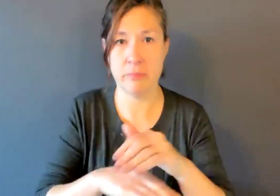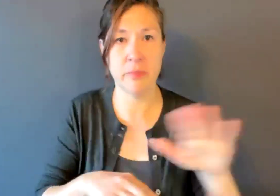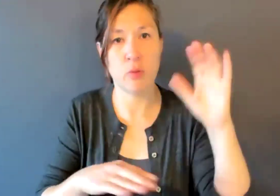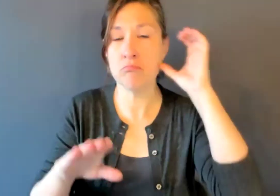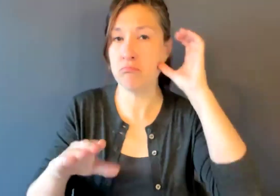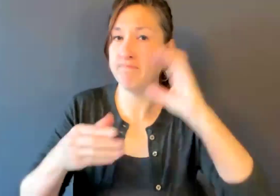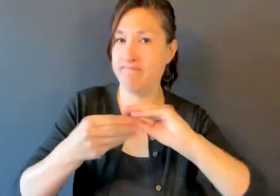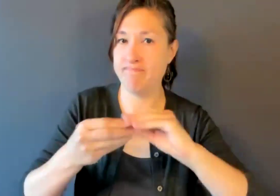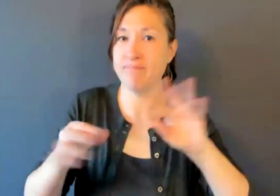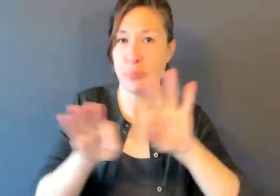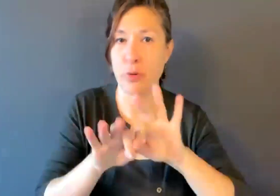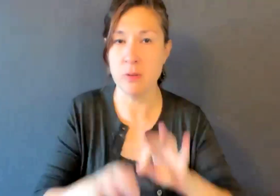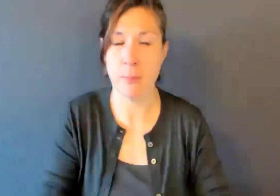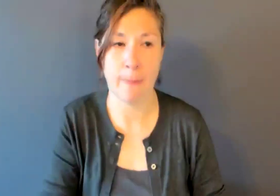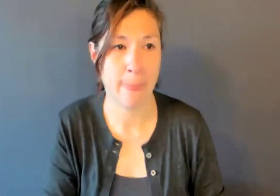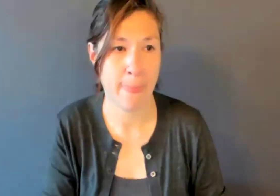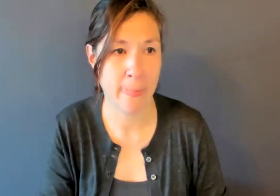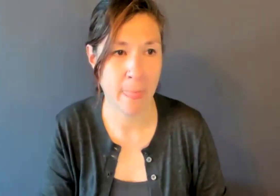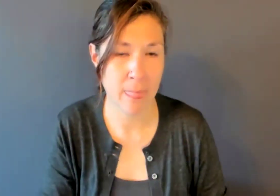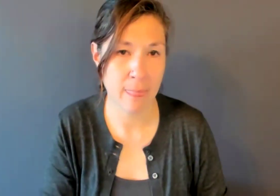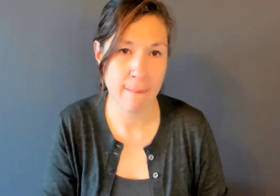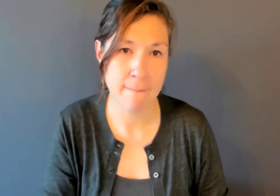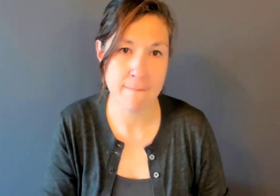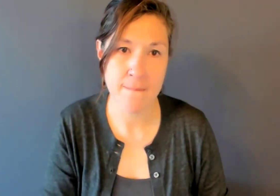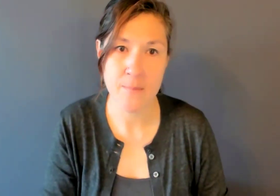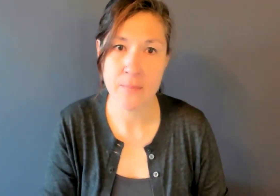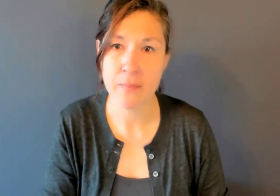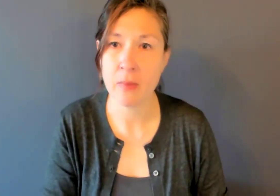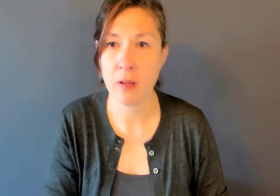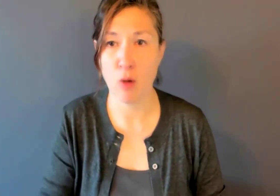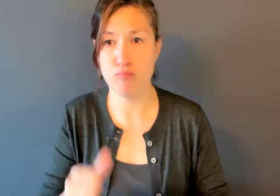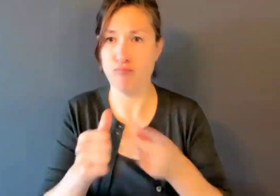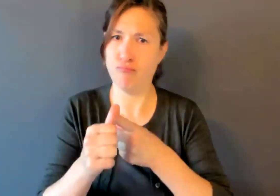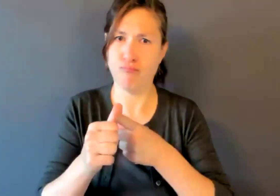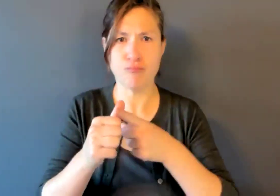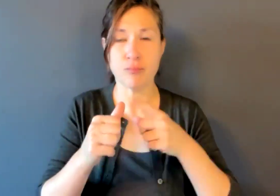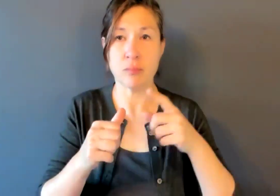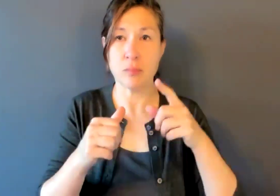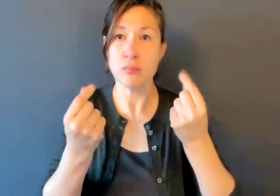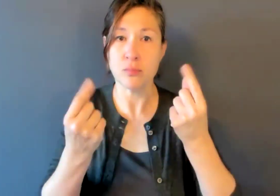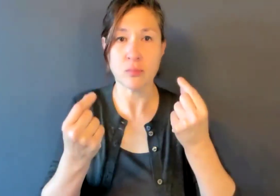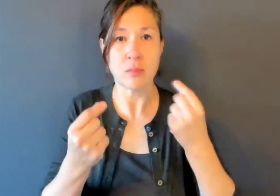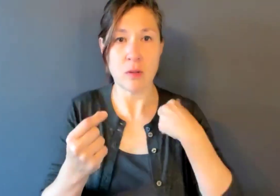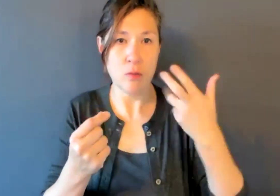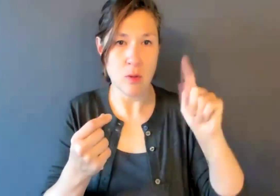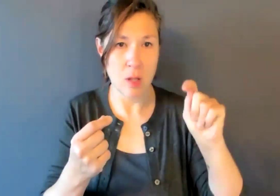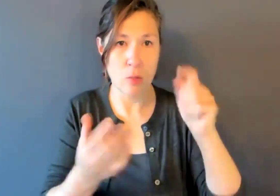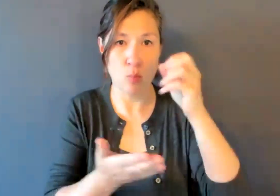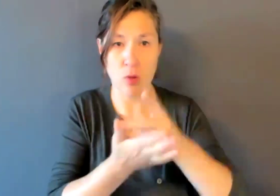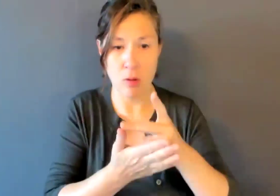us. Our first action item this evening is the grants for approval totaling